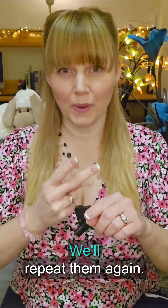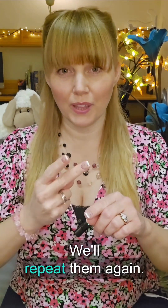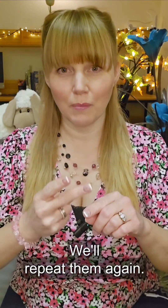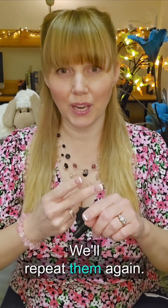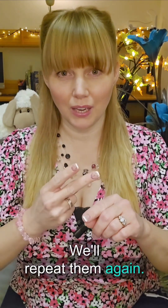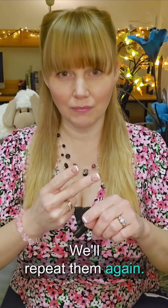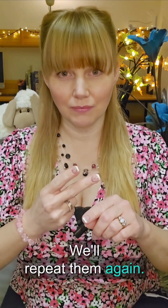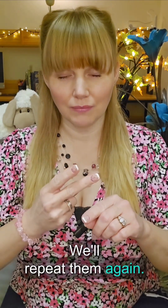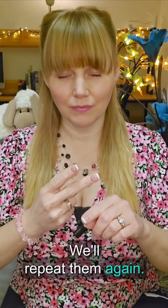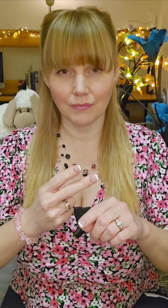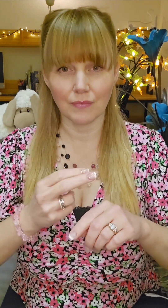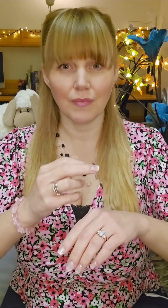Repeat them again.